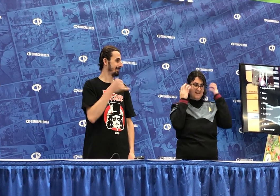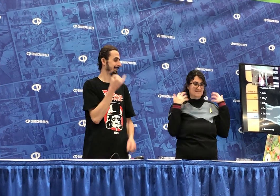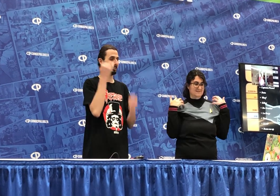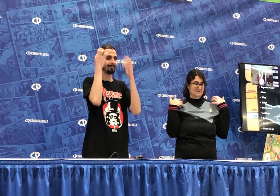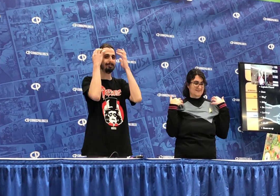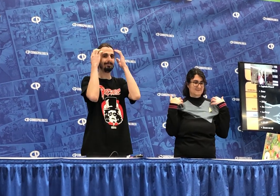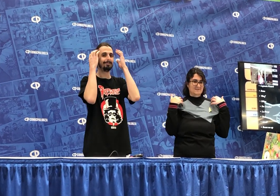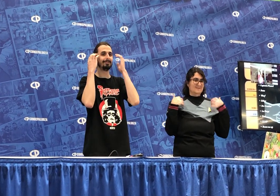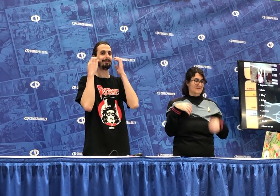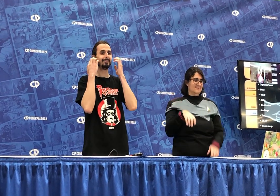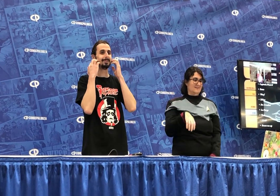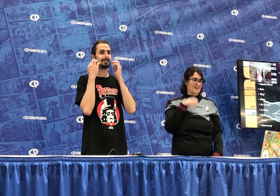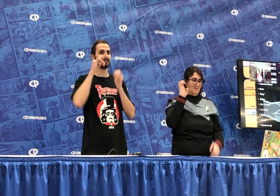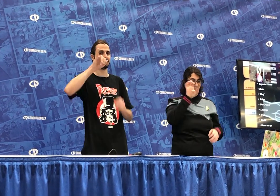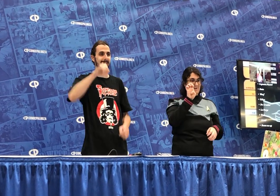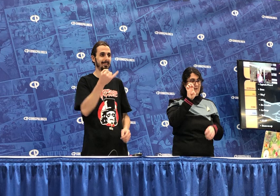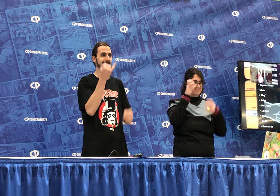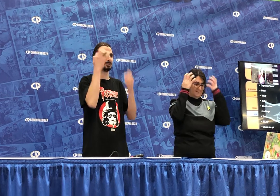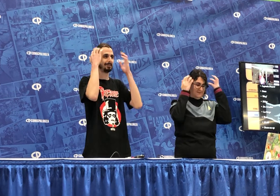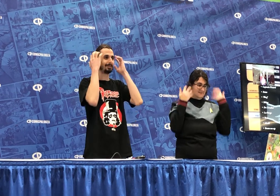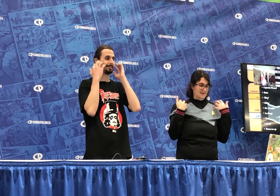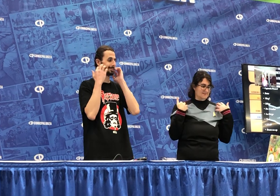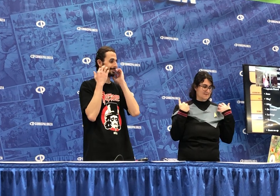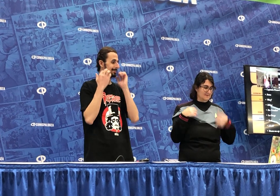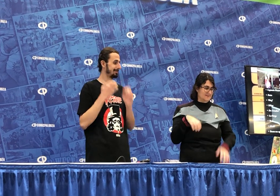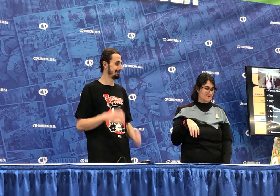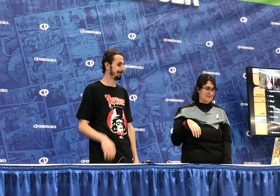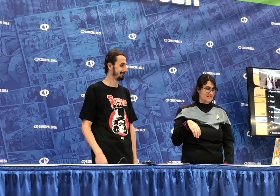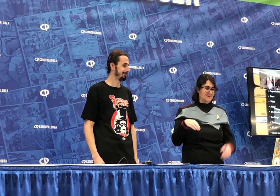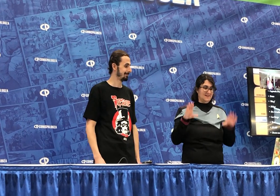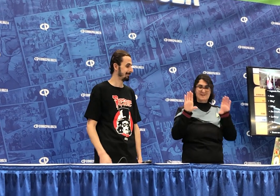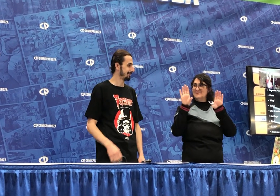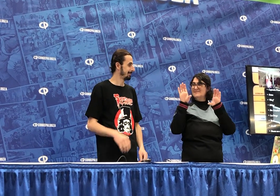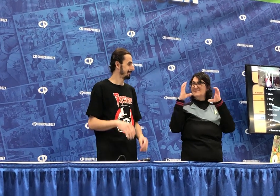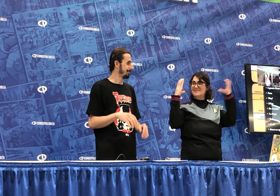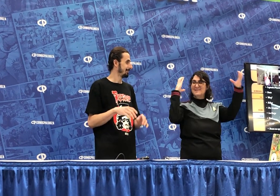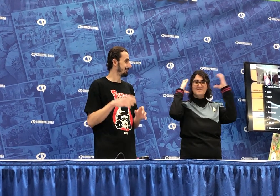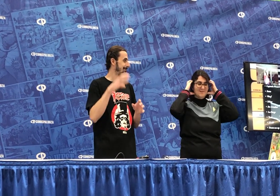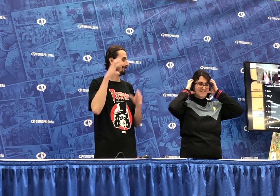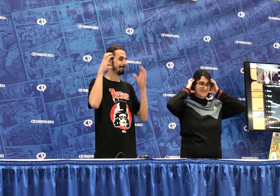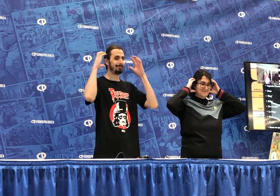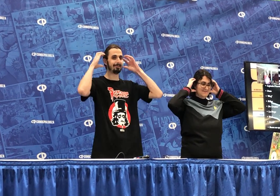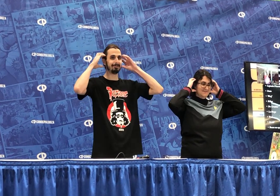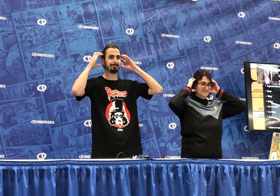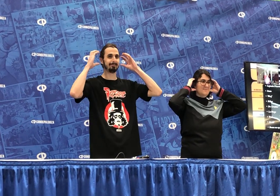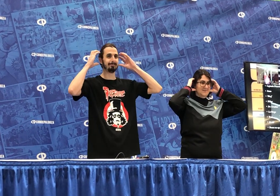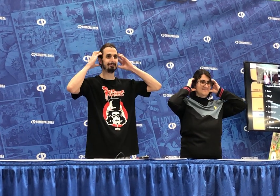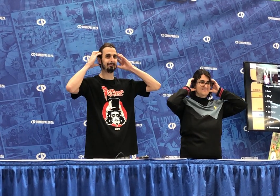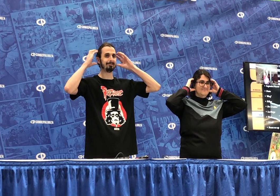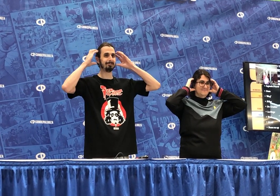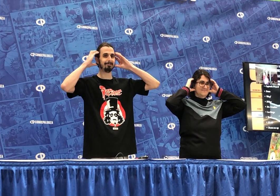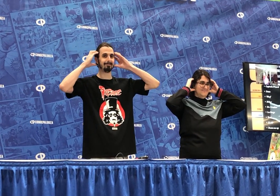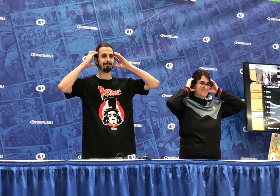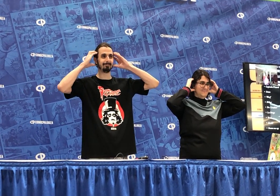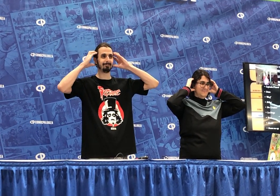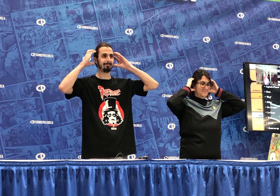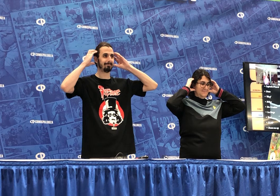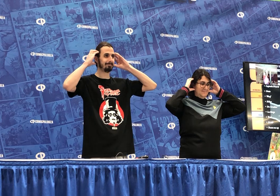Jadia Dax. Or Ireri Dax. Quark. Quark, those big